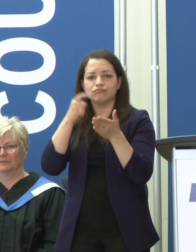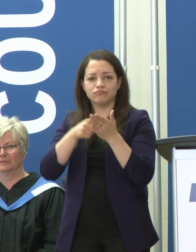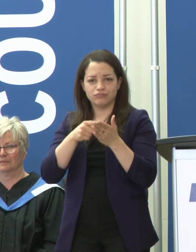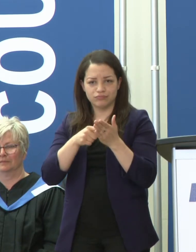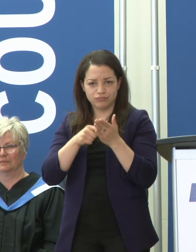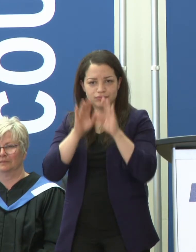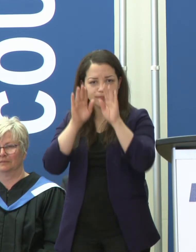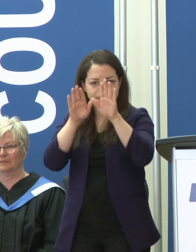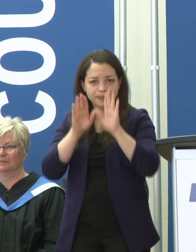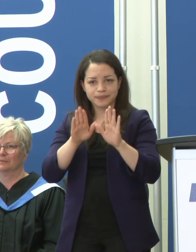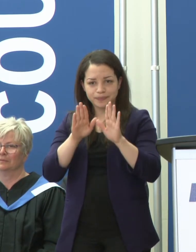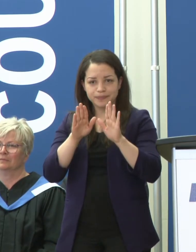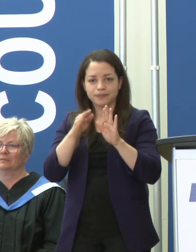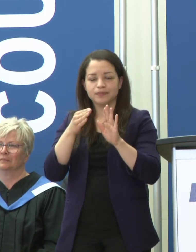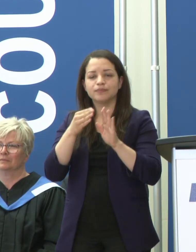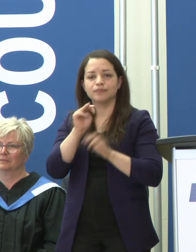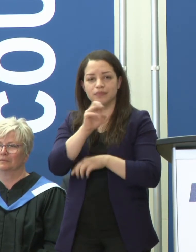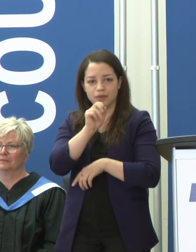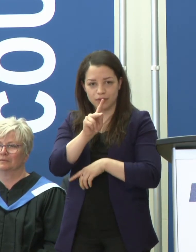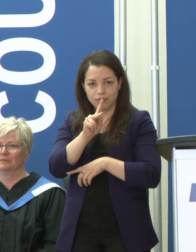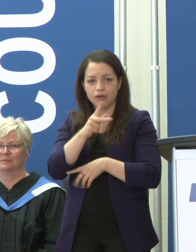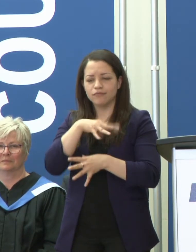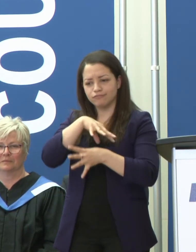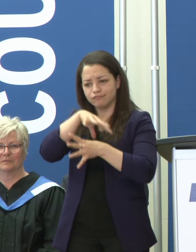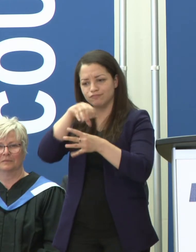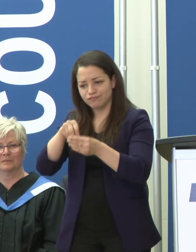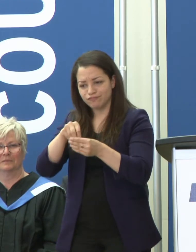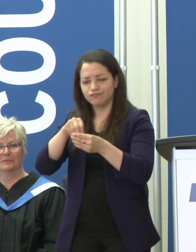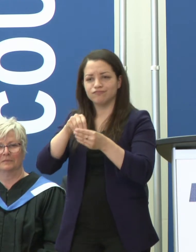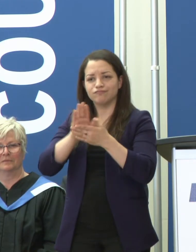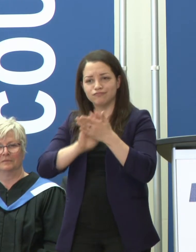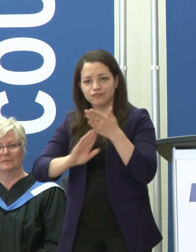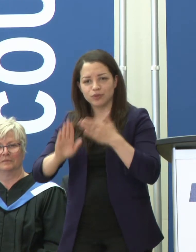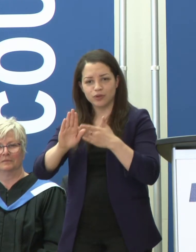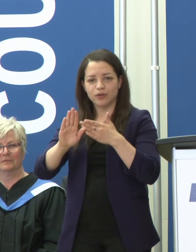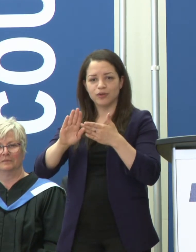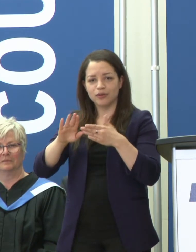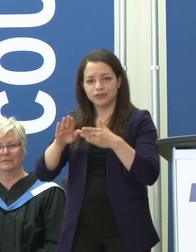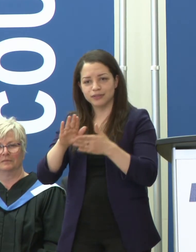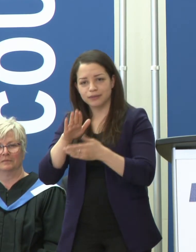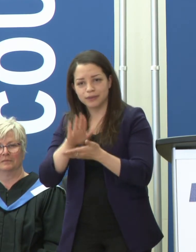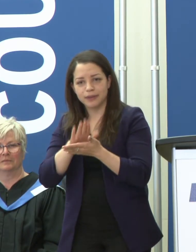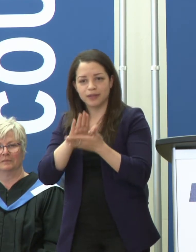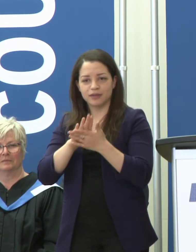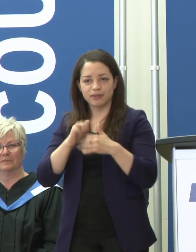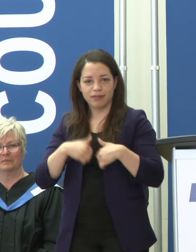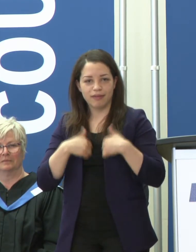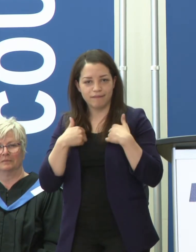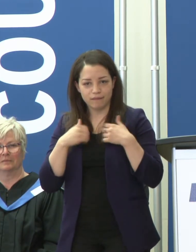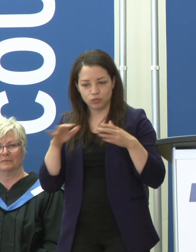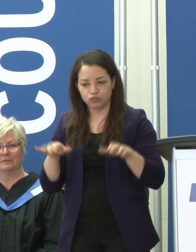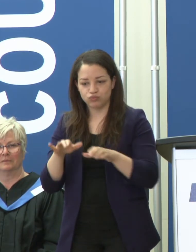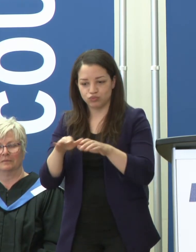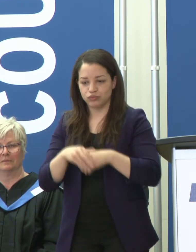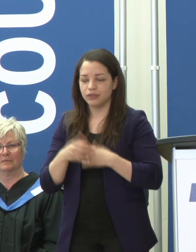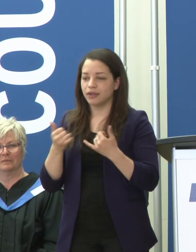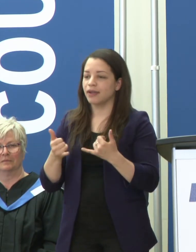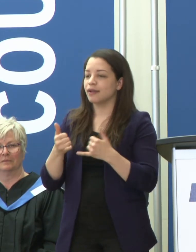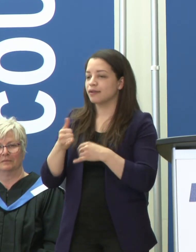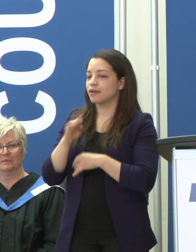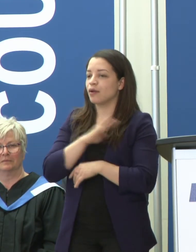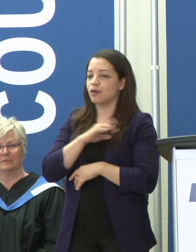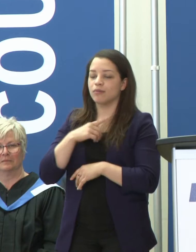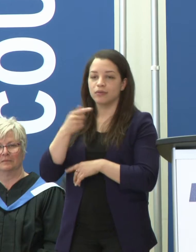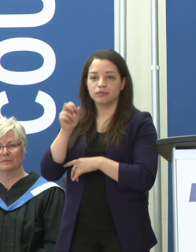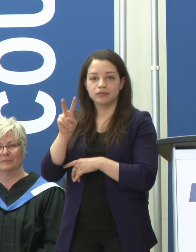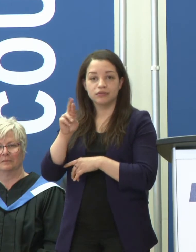achievement and contribution to campus and community life. We now welcome Board of Governors Representative Karen Churchill to